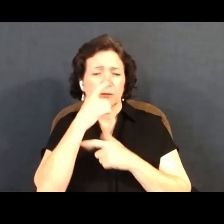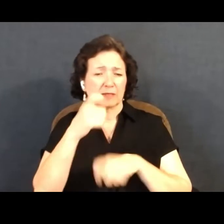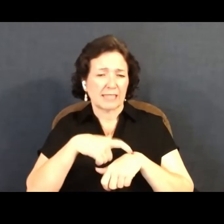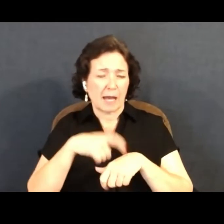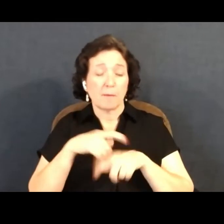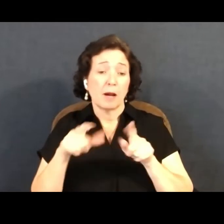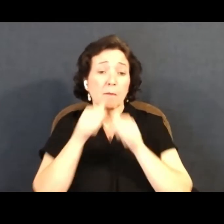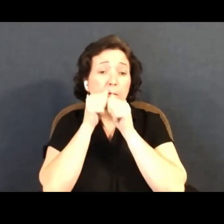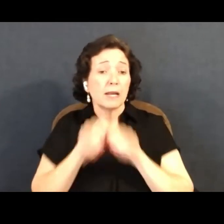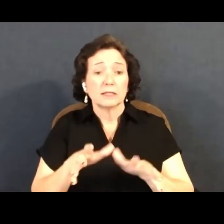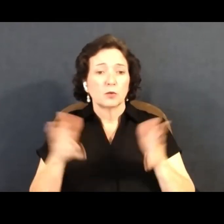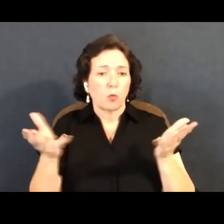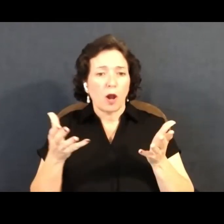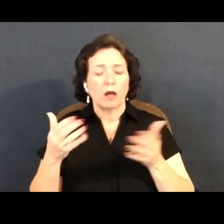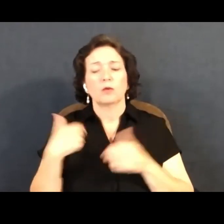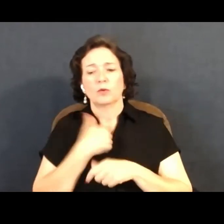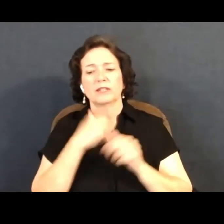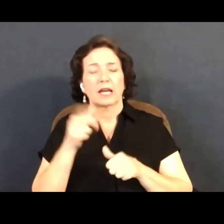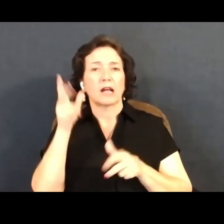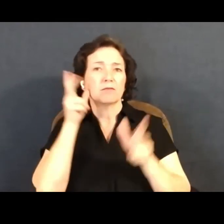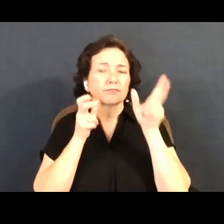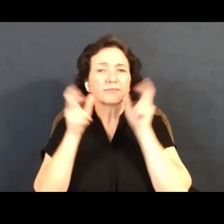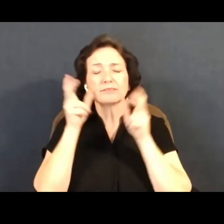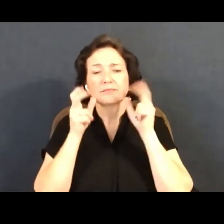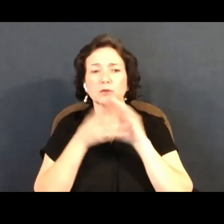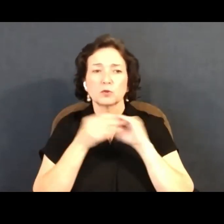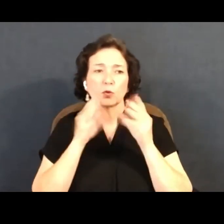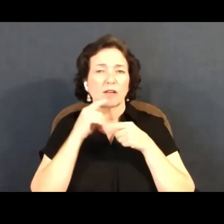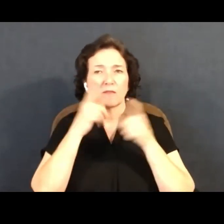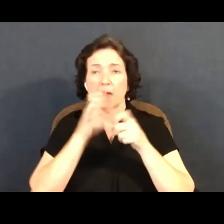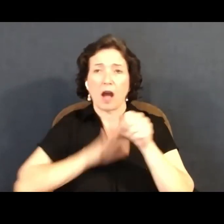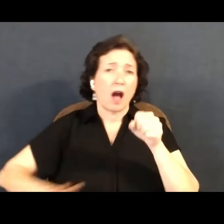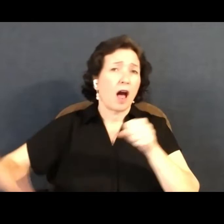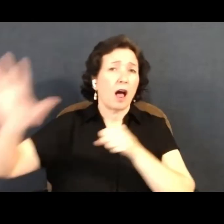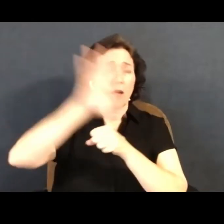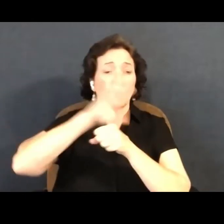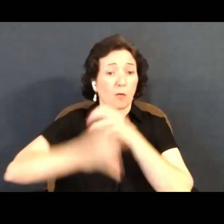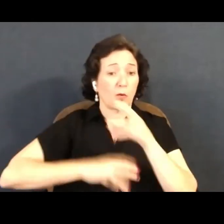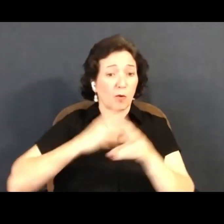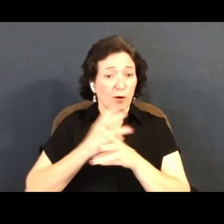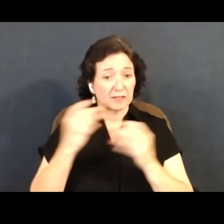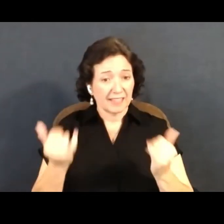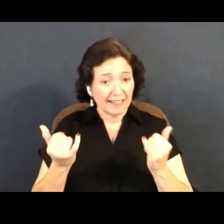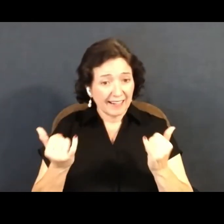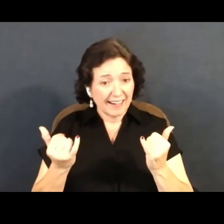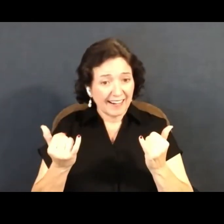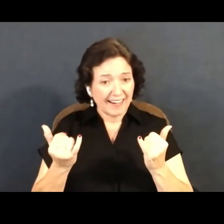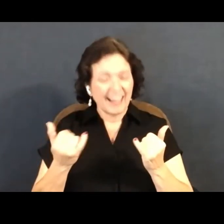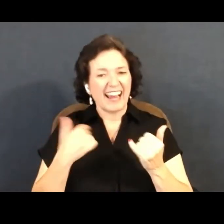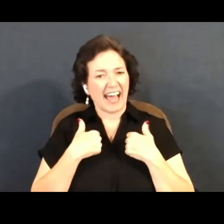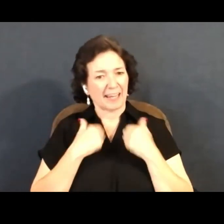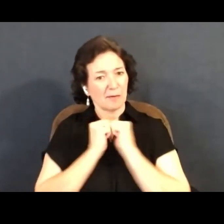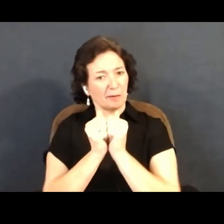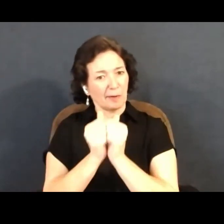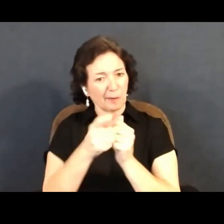blessing is that we can listen to storytellers from all over the world, and I get to be with you here.